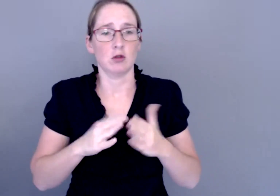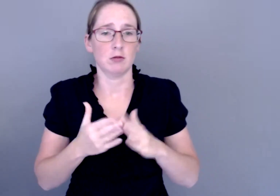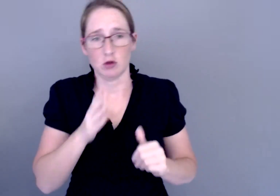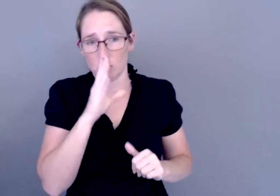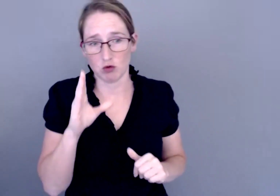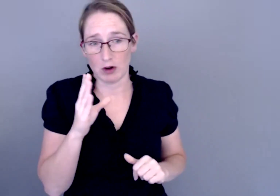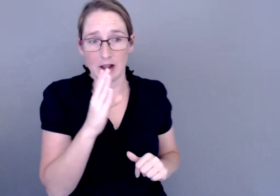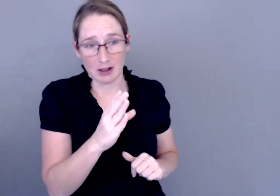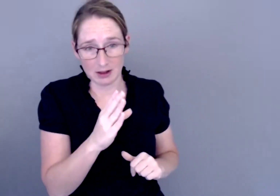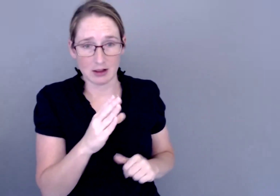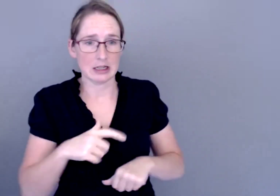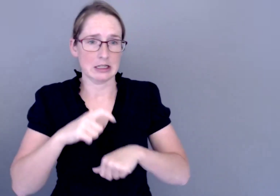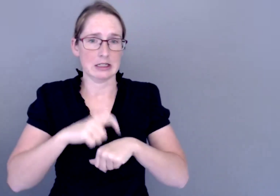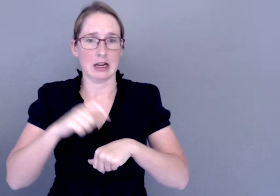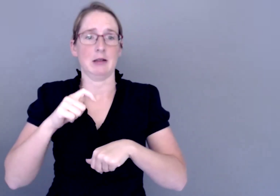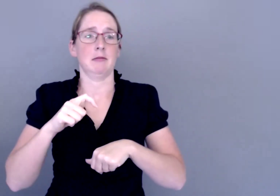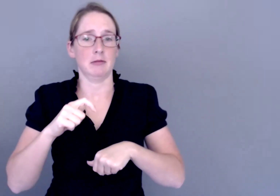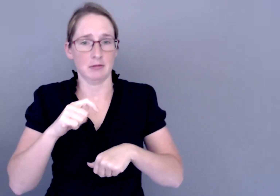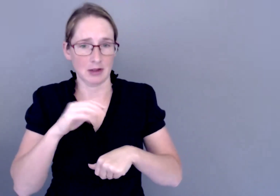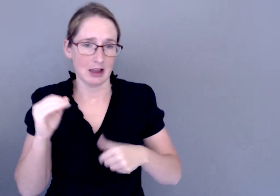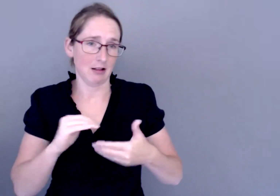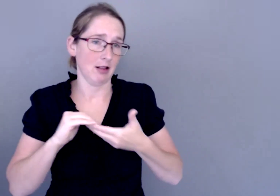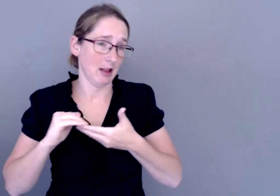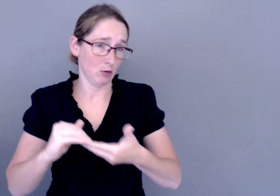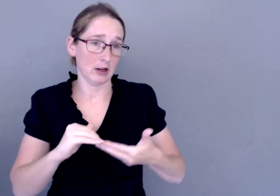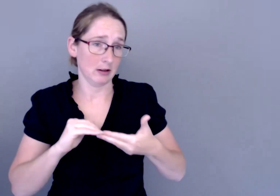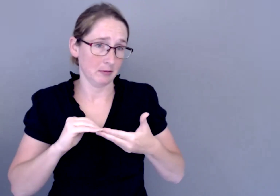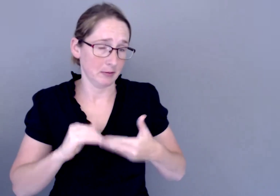directly, timely, and collaboratively.